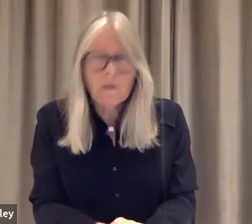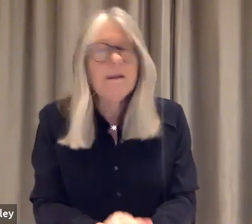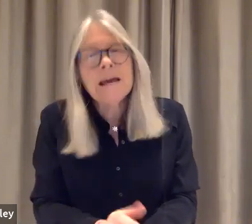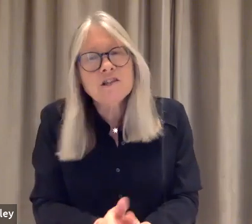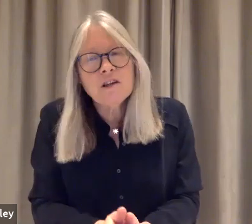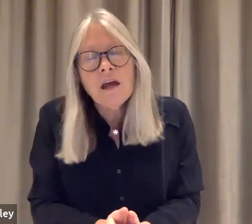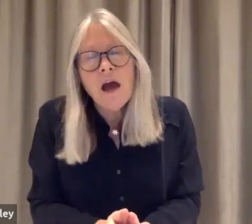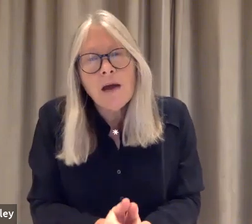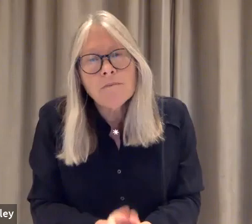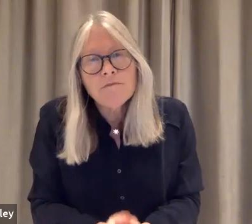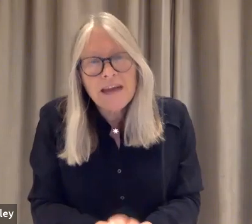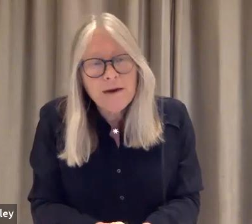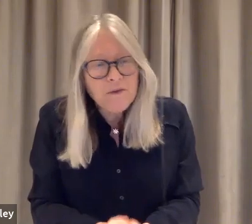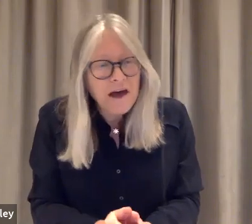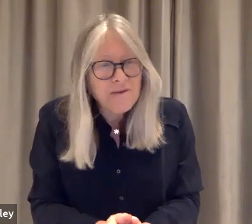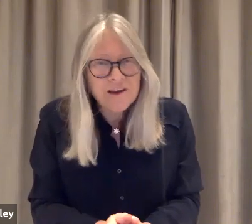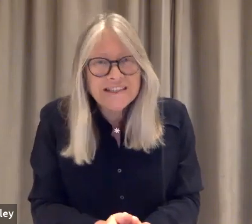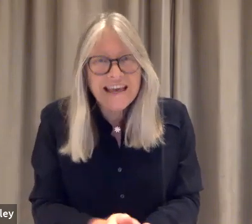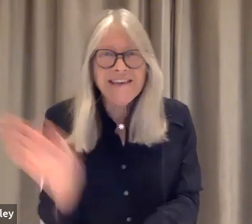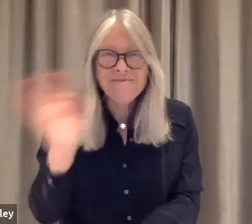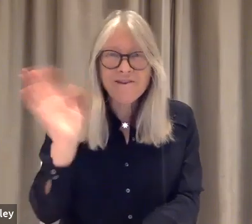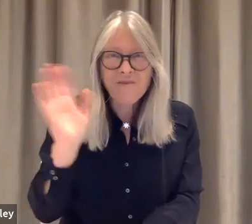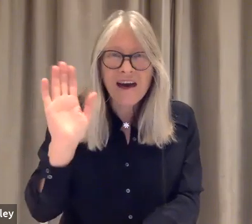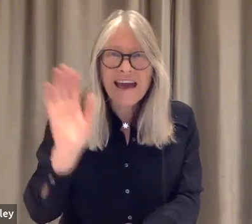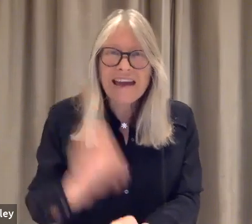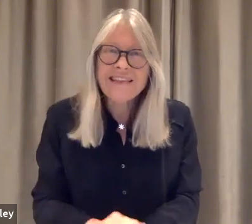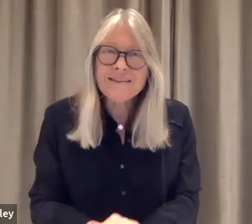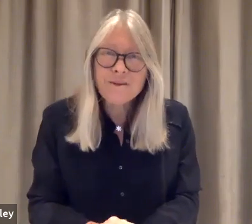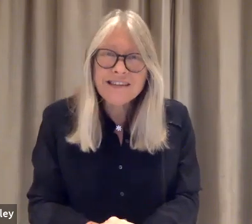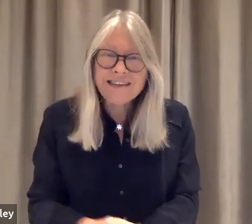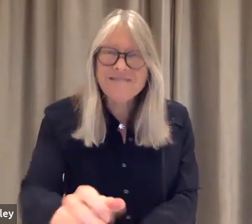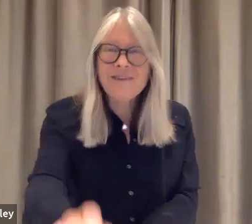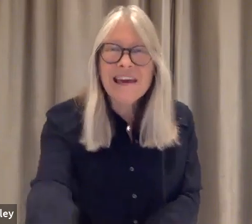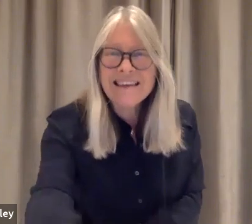communication. But for now, I'm going to say goodbye and thanks for watching. Bye.